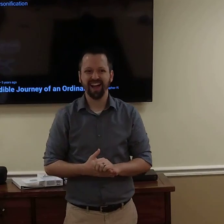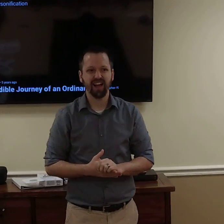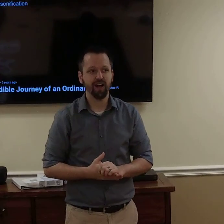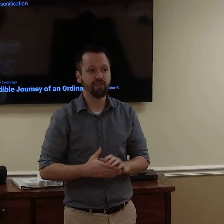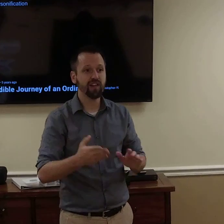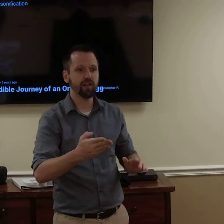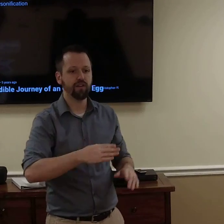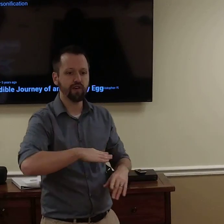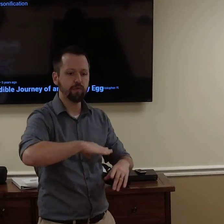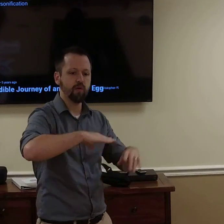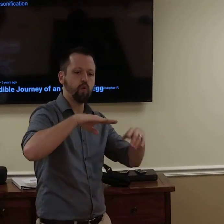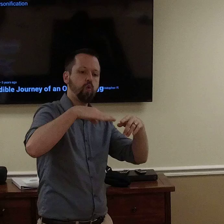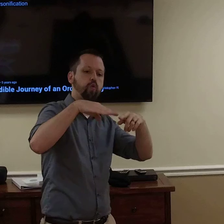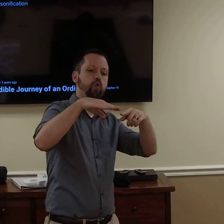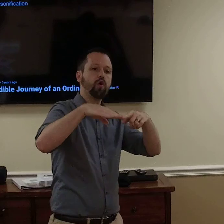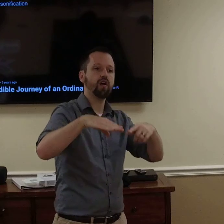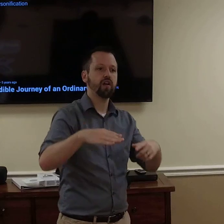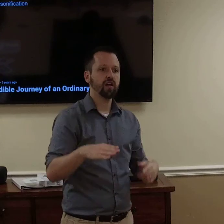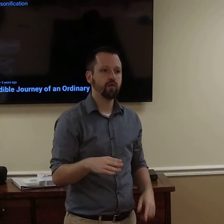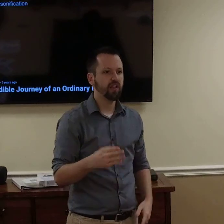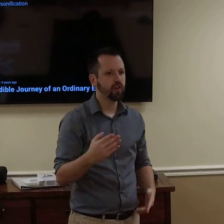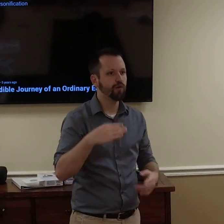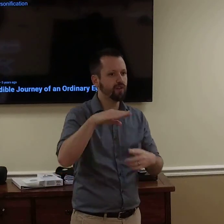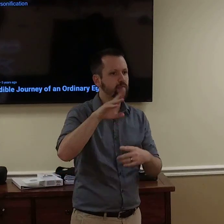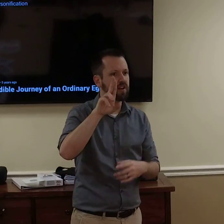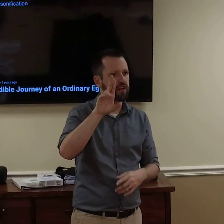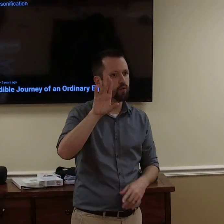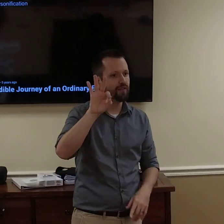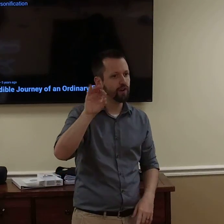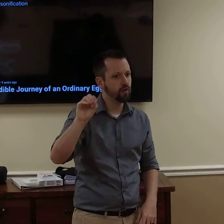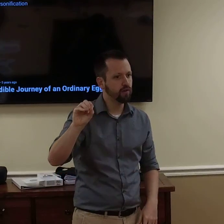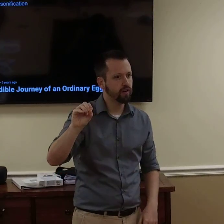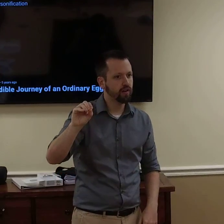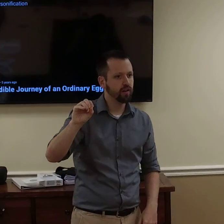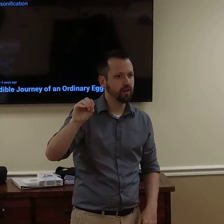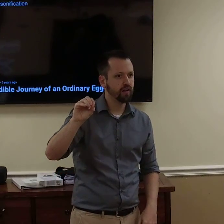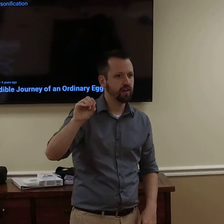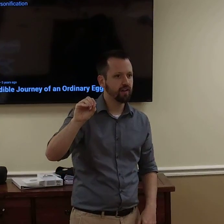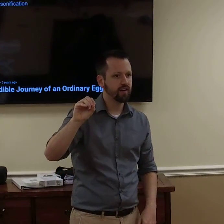A frisbee. Really, you go frisbee, not UFO?